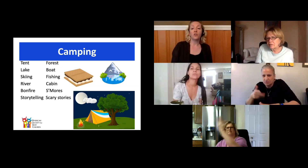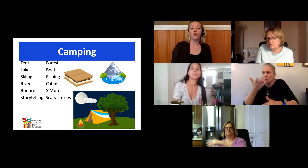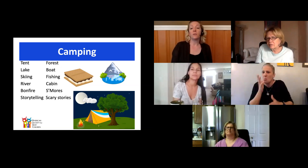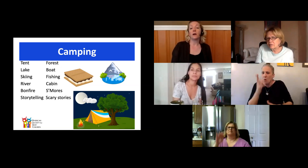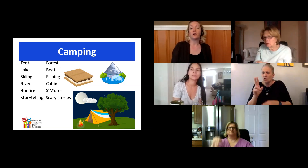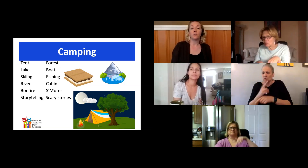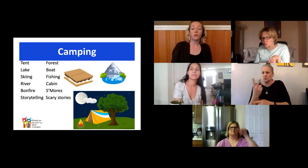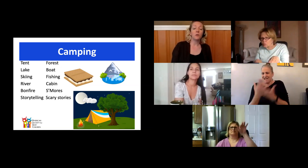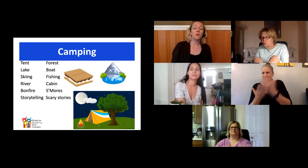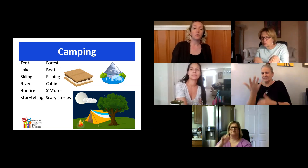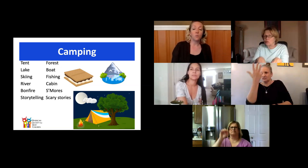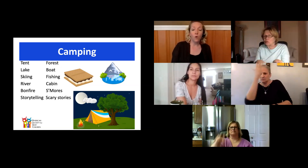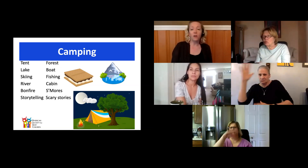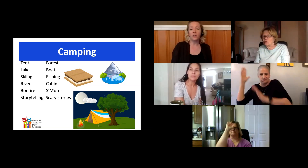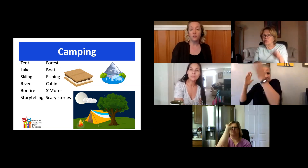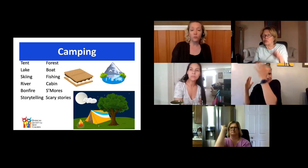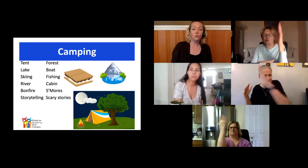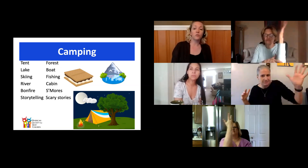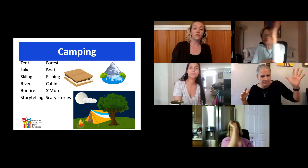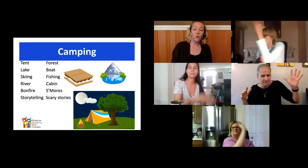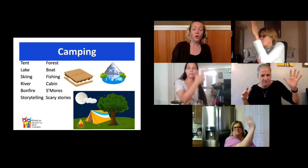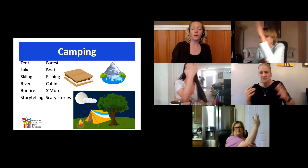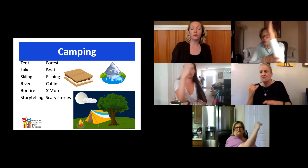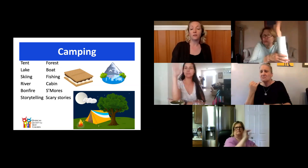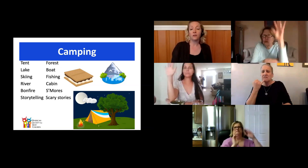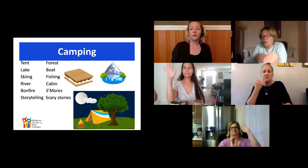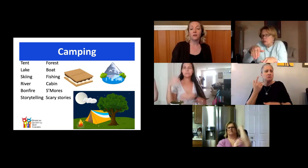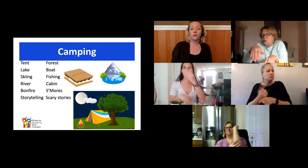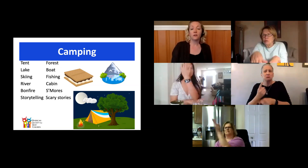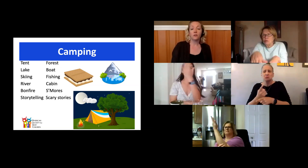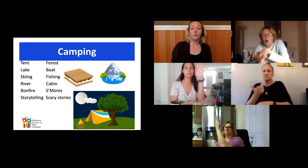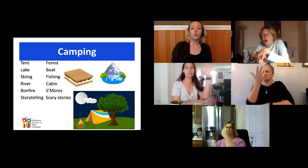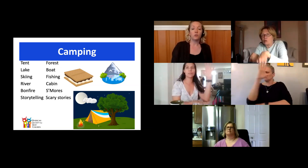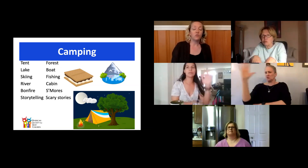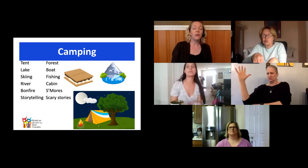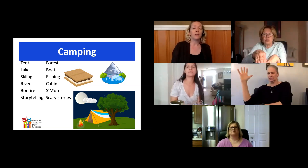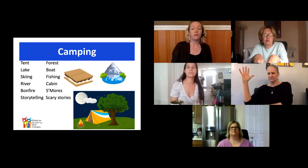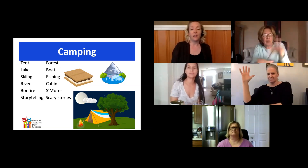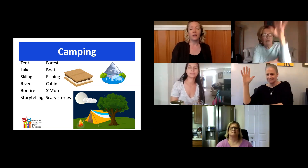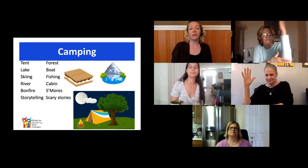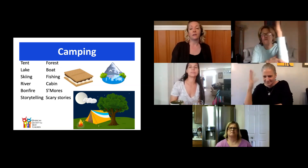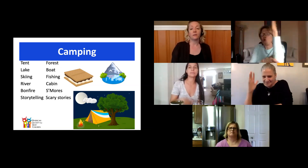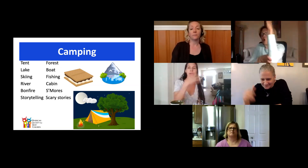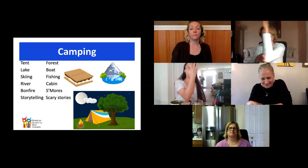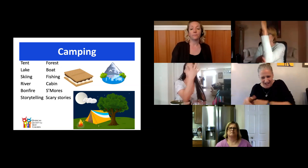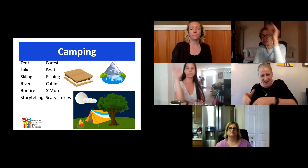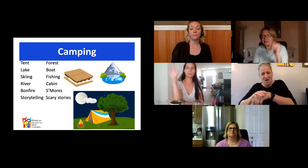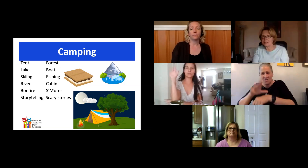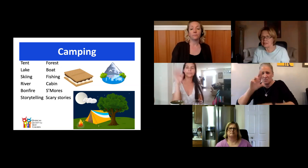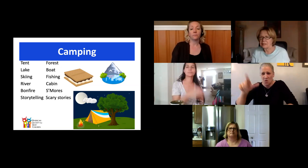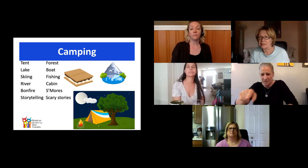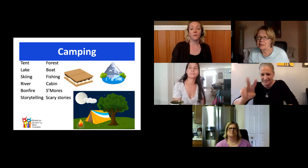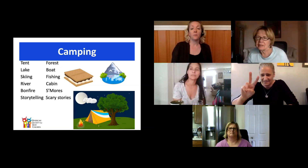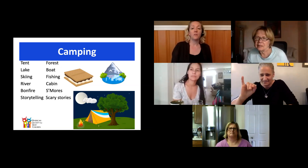the forest, you would use two hands in that case. But if you're just talking about a forest